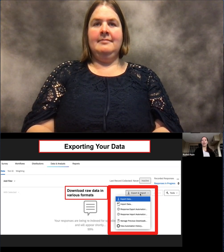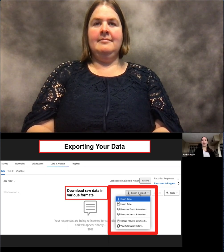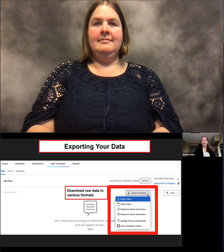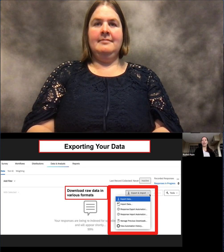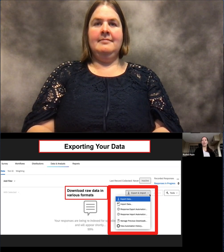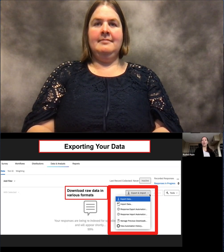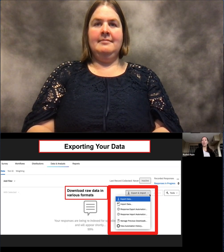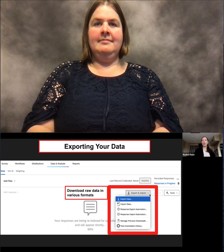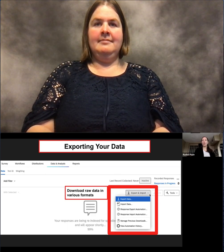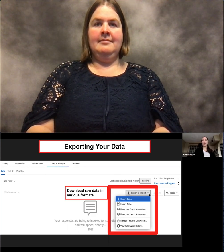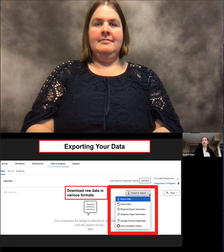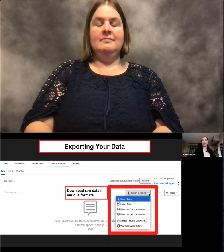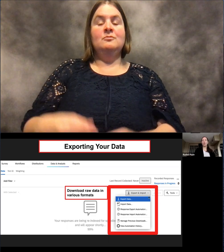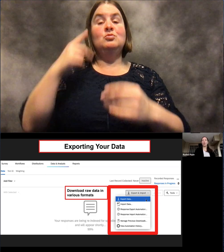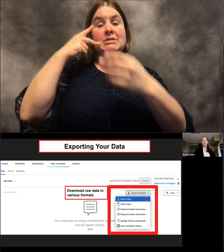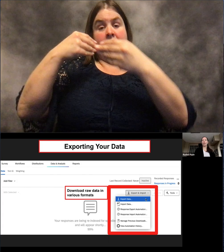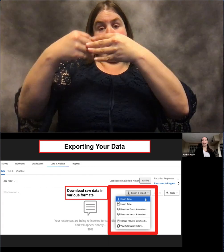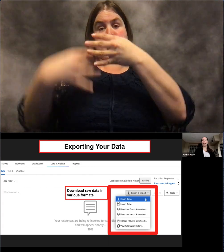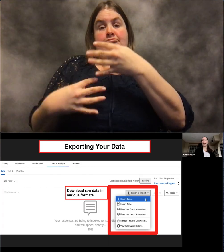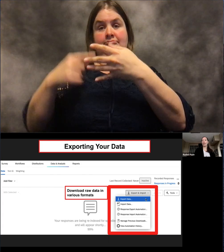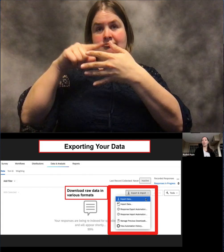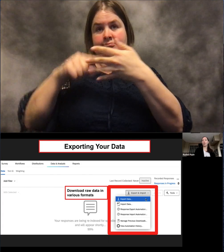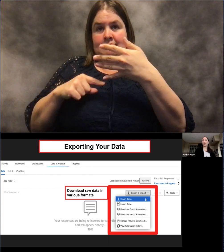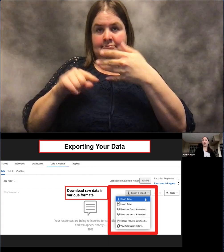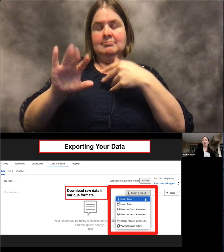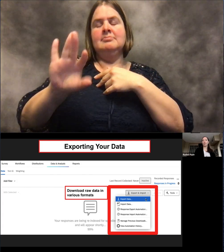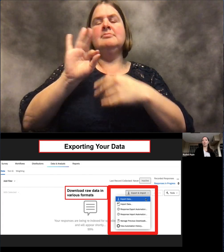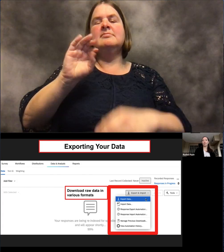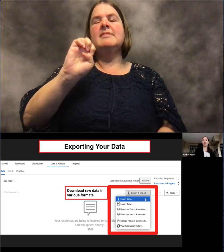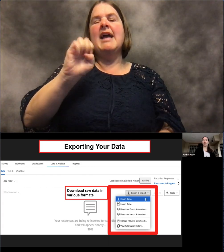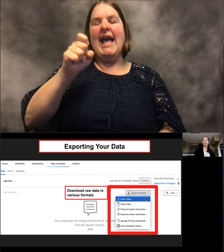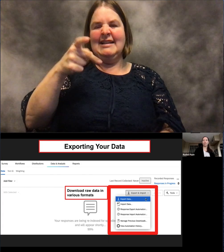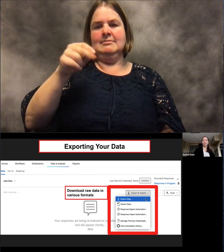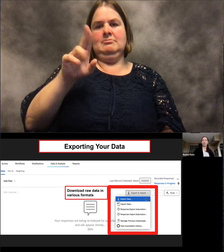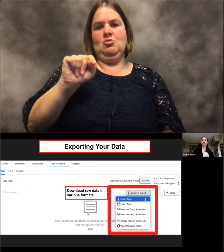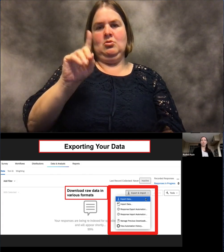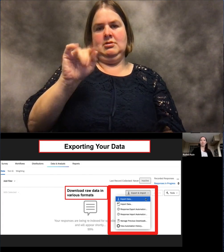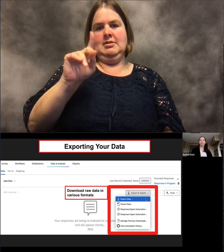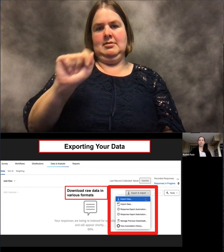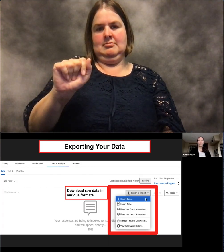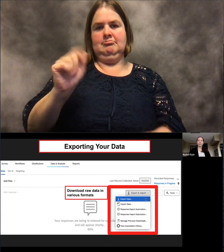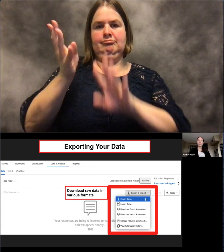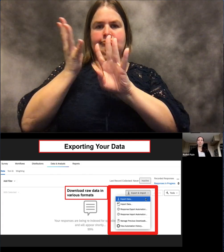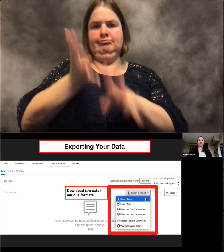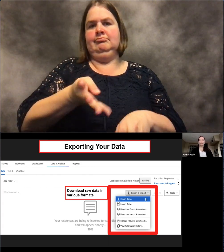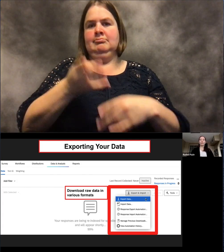And in this drop-down menu, you would click Export Data.